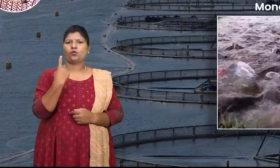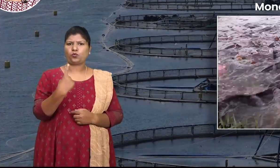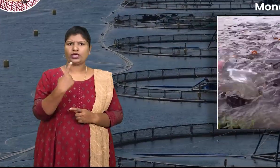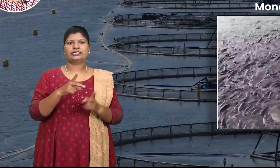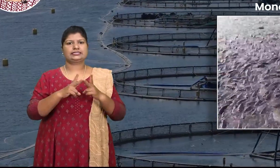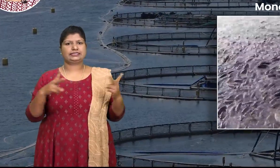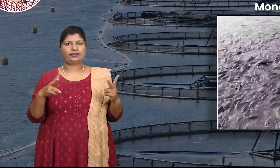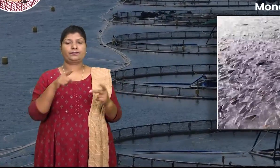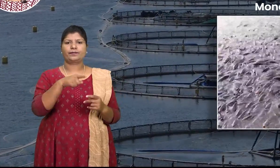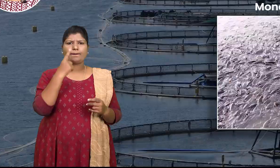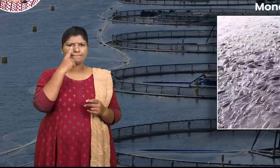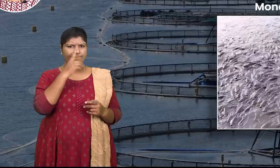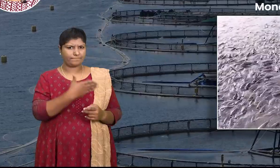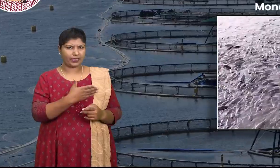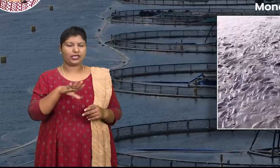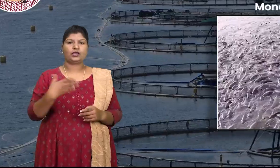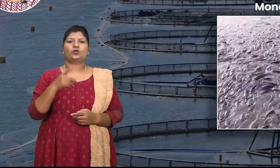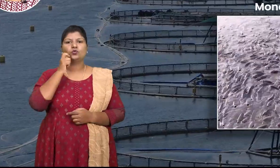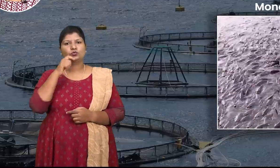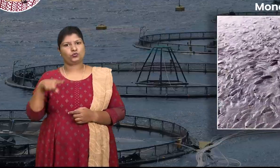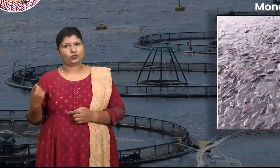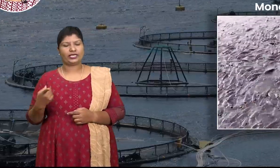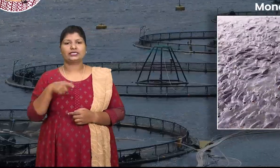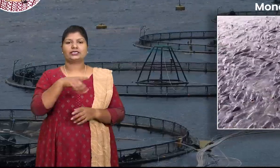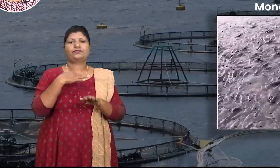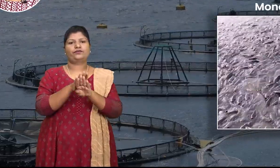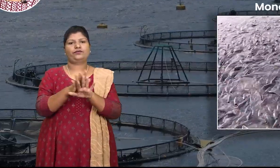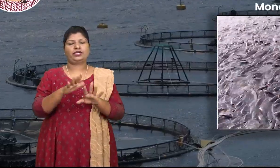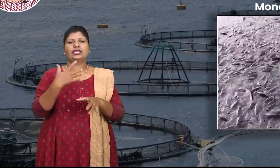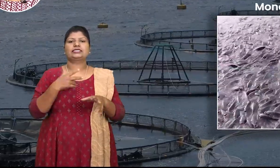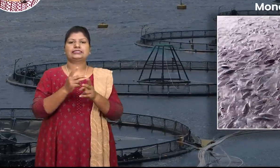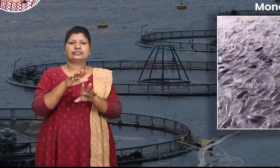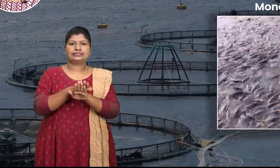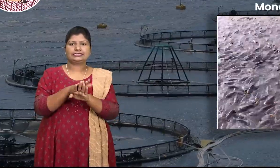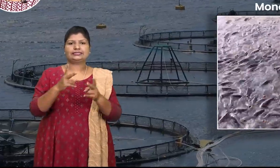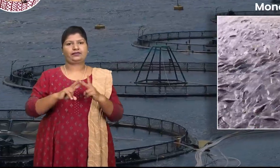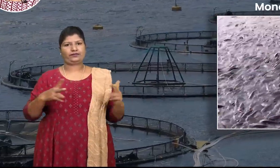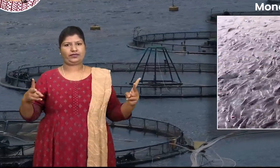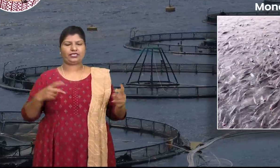is, female or male fishes of a species.